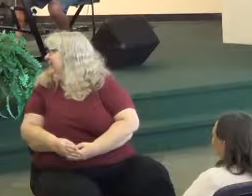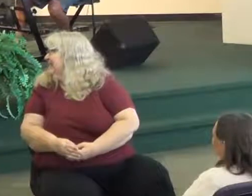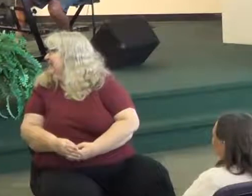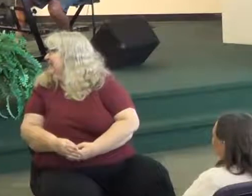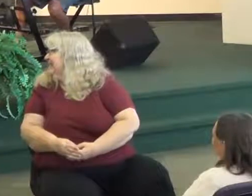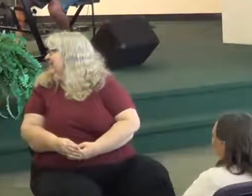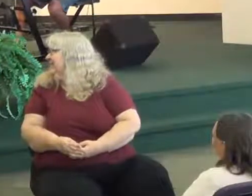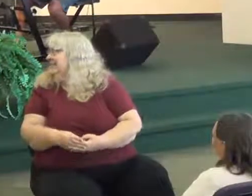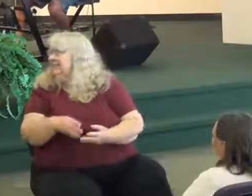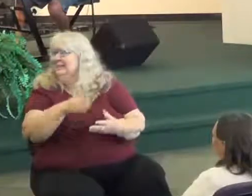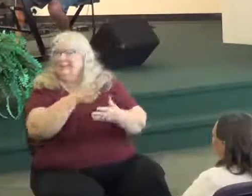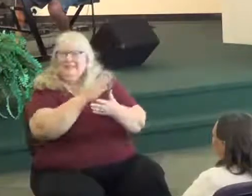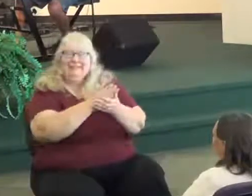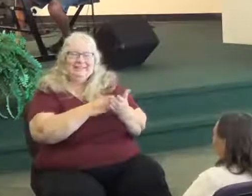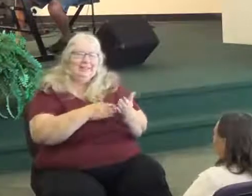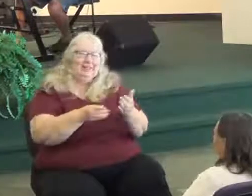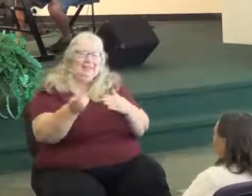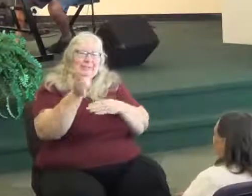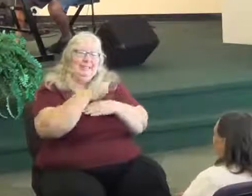Yeah, some days were easier than others.